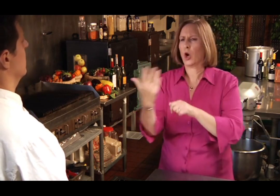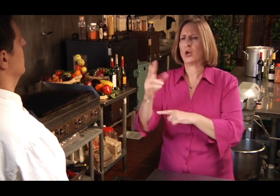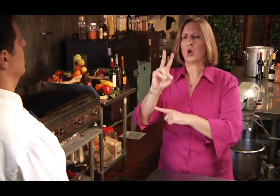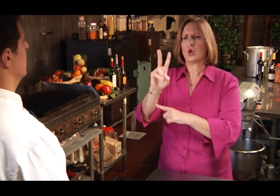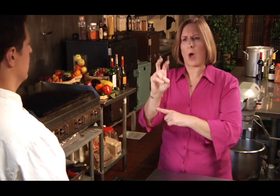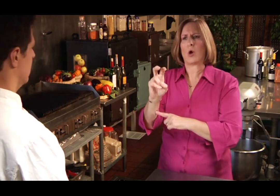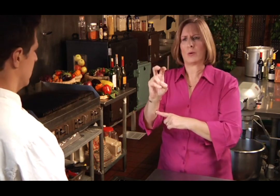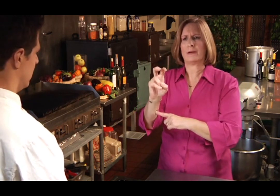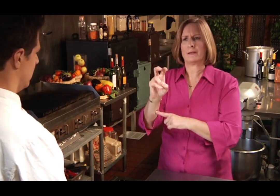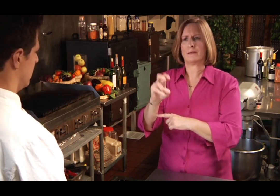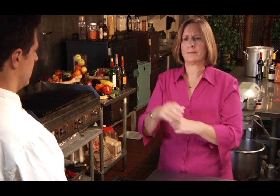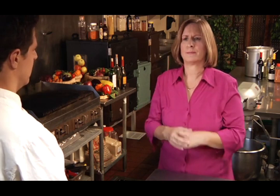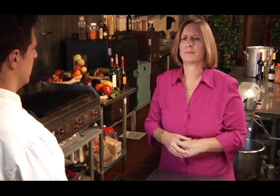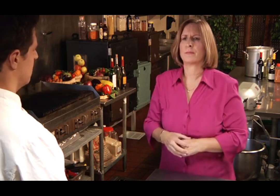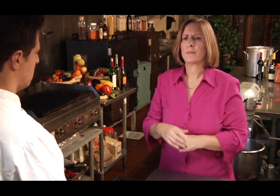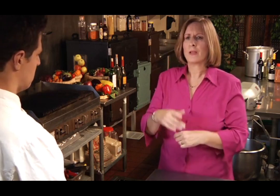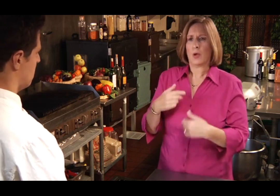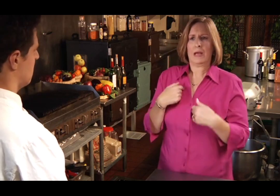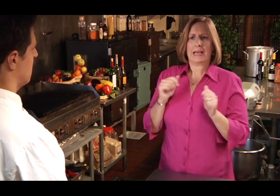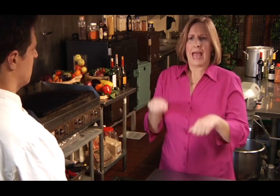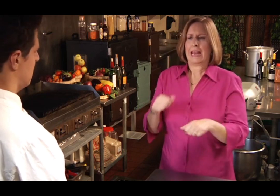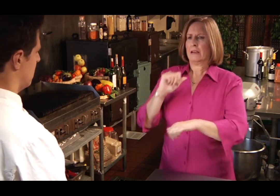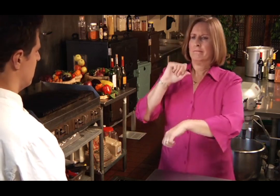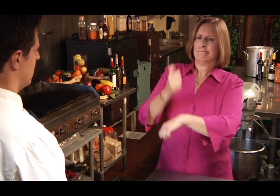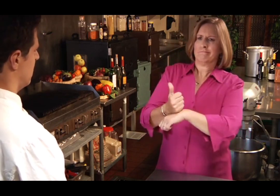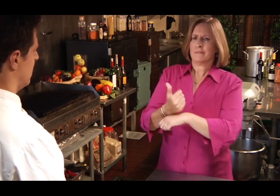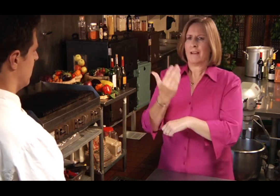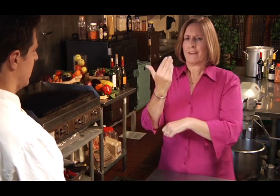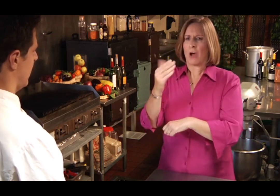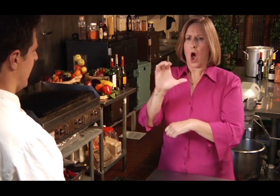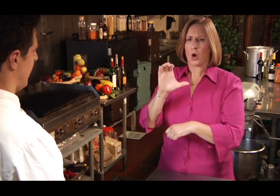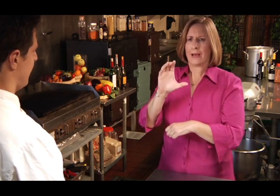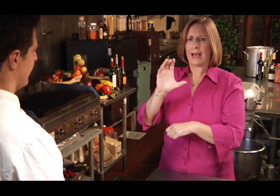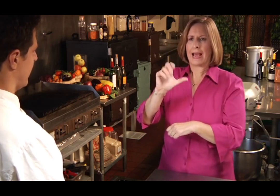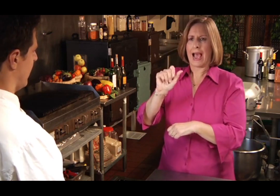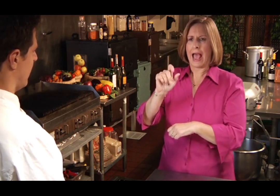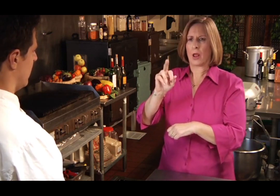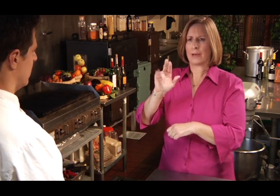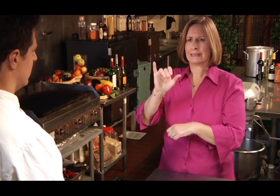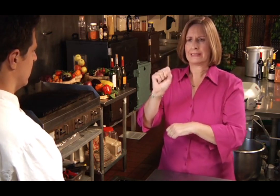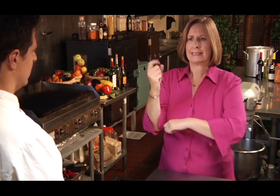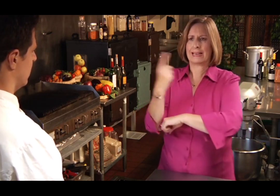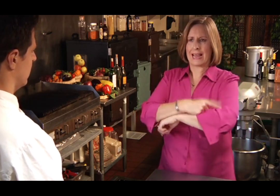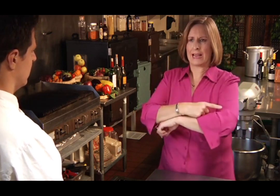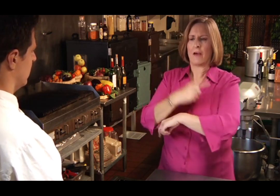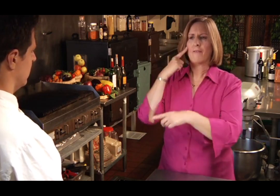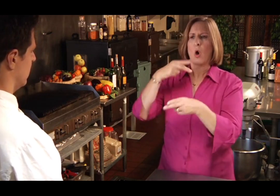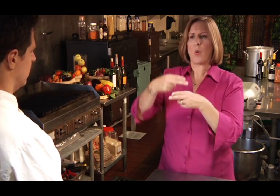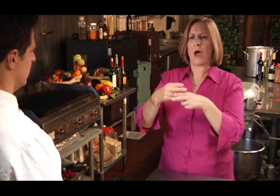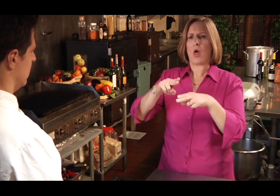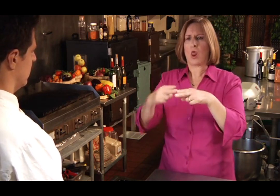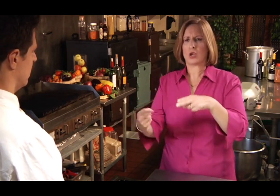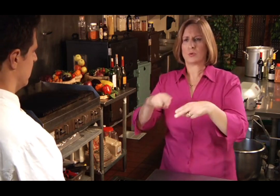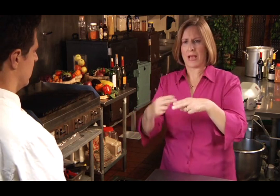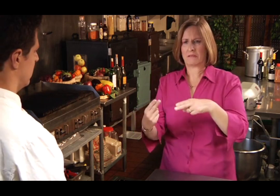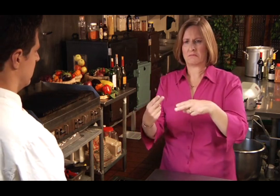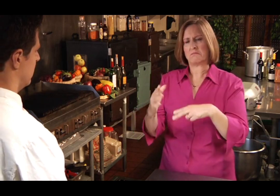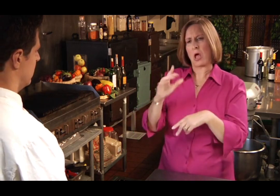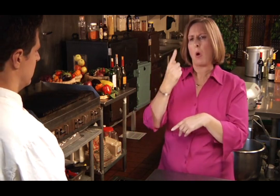200 calories. We can then plan for about 1,500 calories per day for weight loss of 1 pound